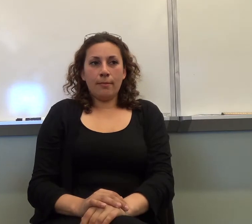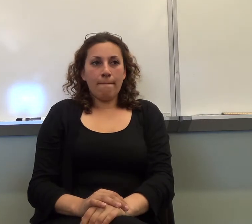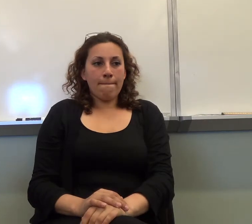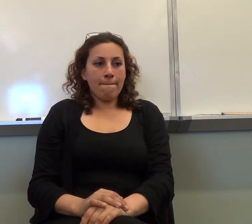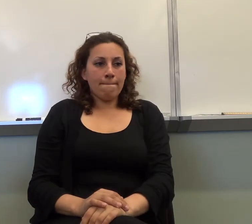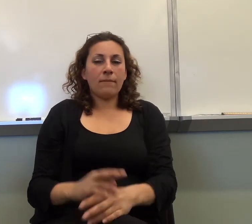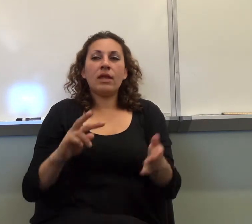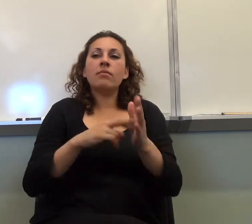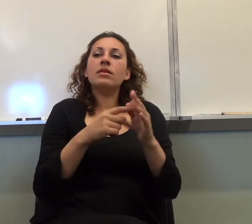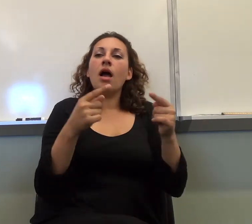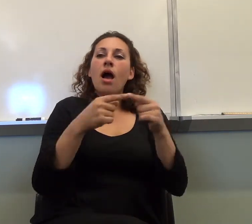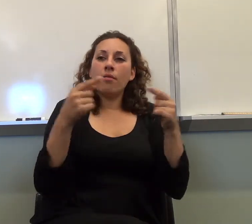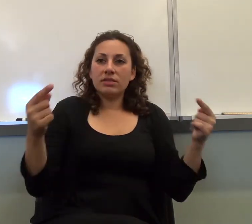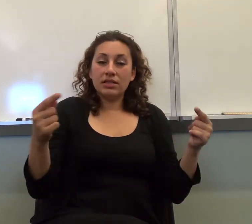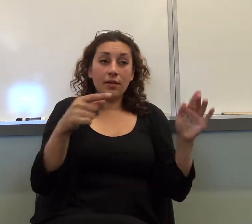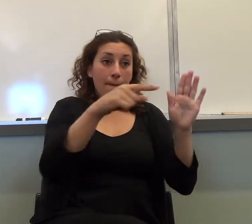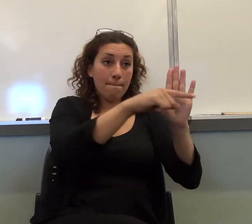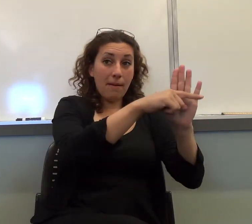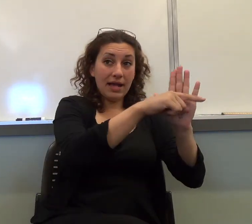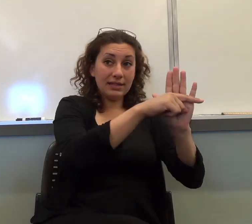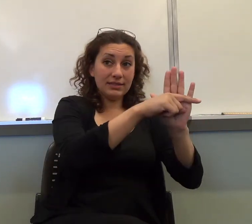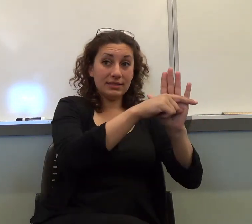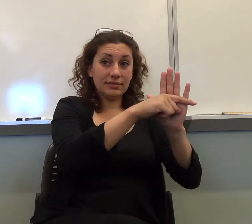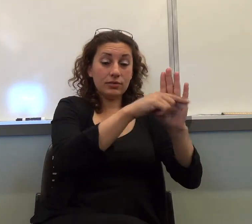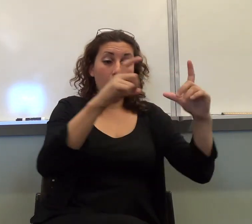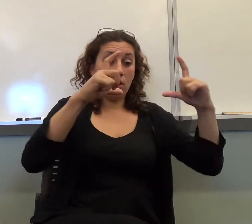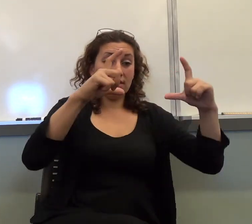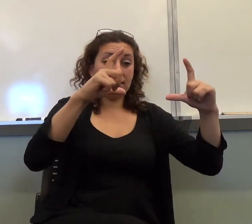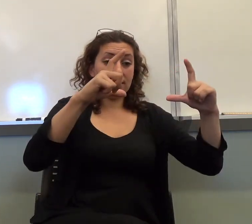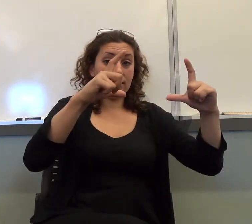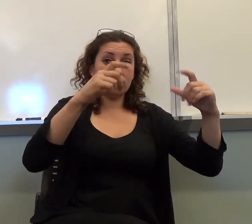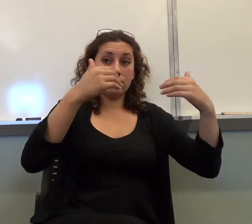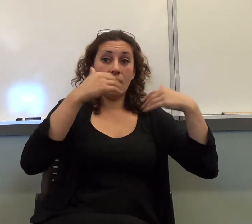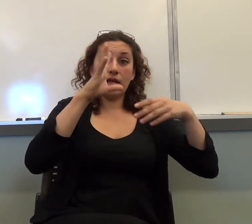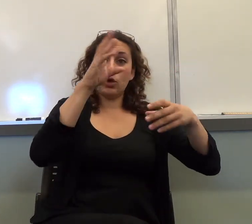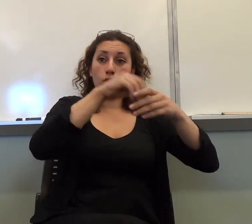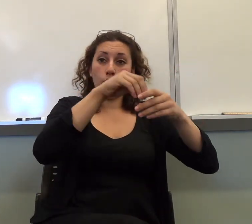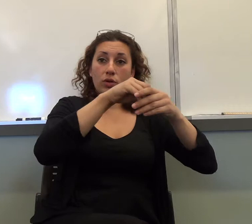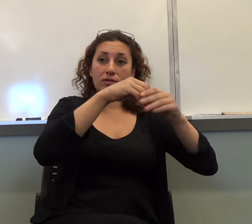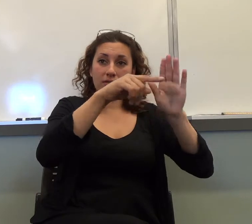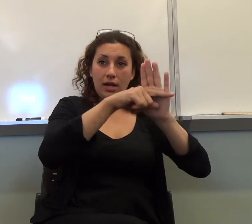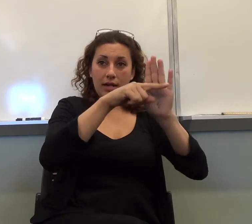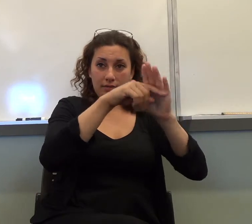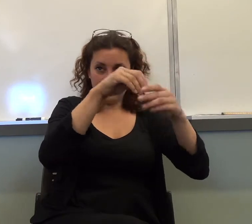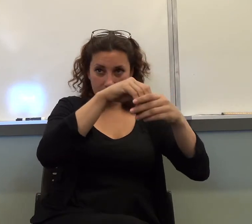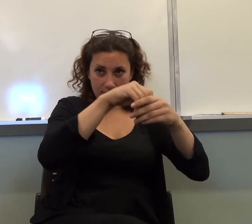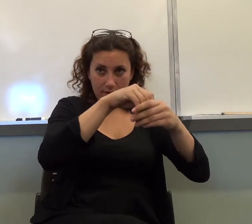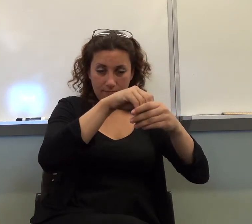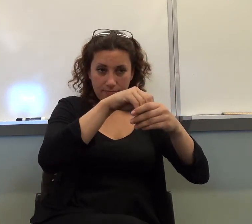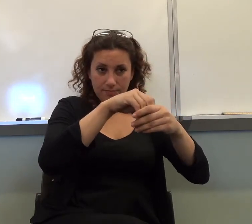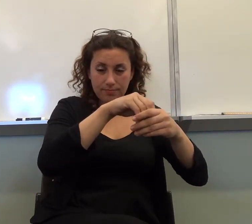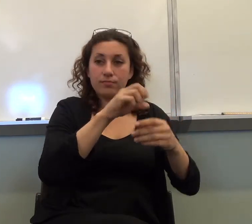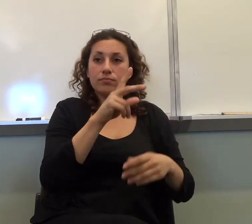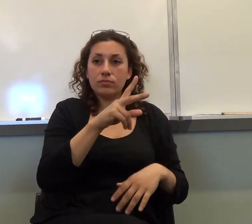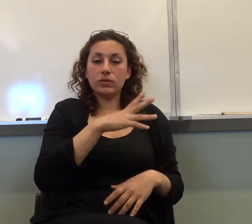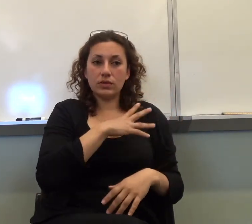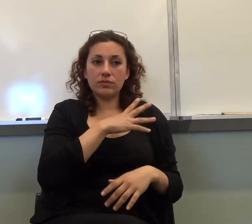Because the minus sign is inside the parentheses, so it's included in the base. Okay, so that's going to be the opposite of,